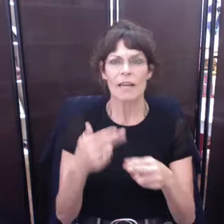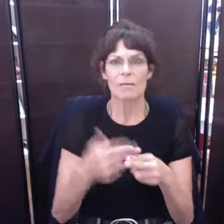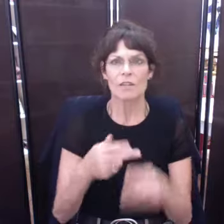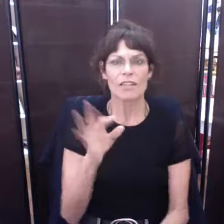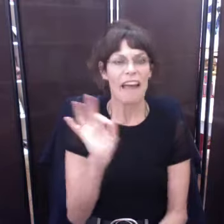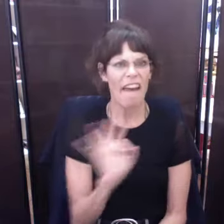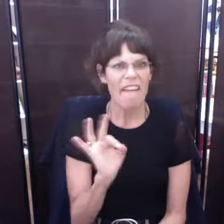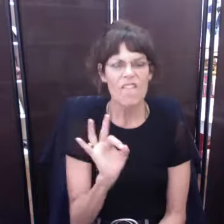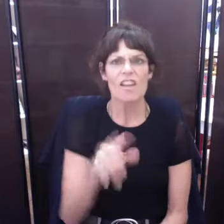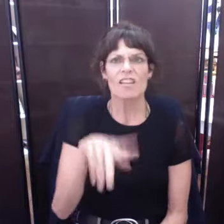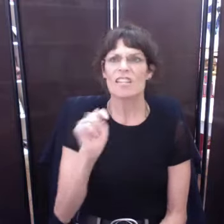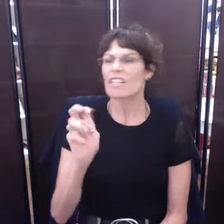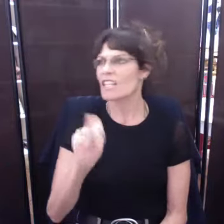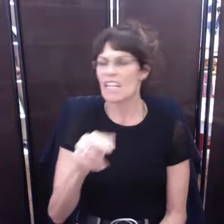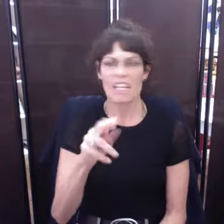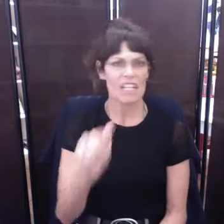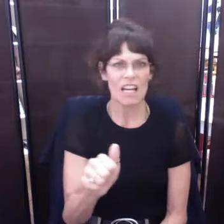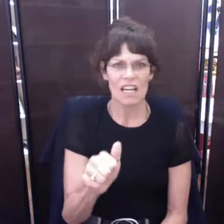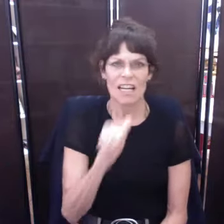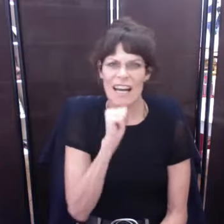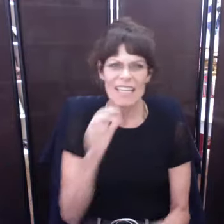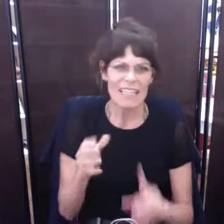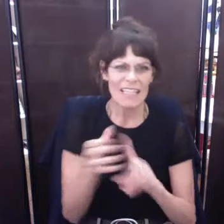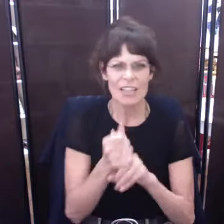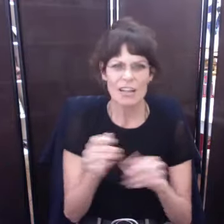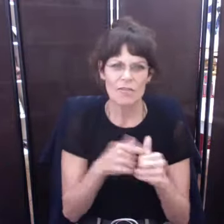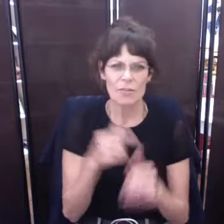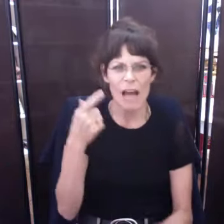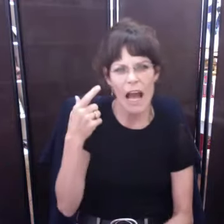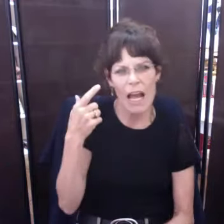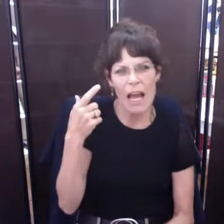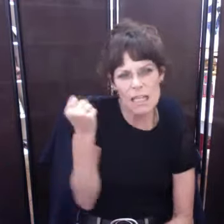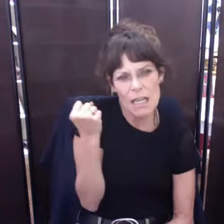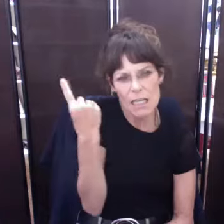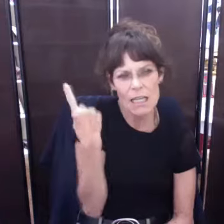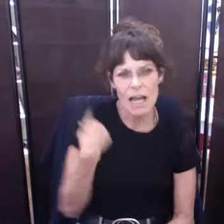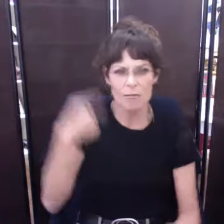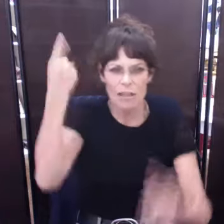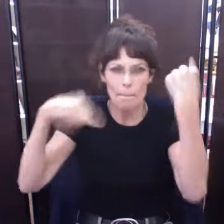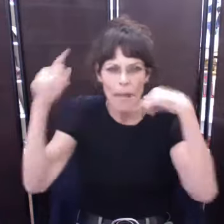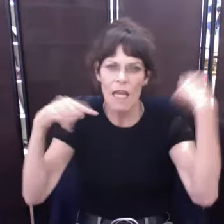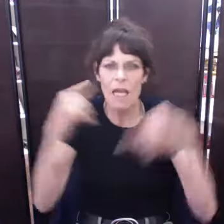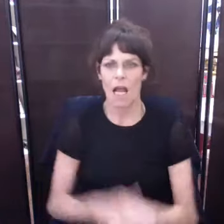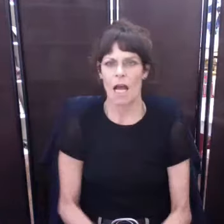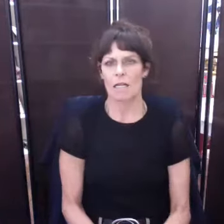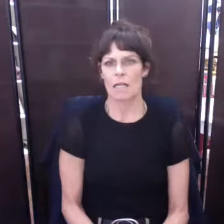time. I get it. I didn't catch it at first, but I get it. I was a maniac. You know, those old